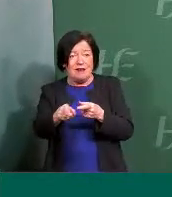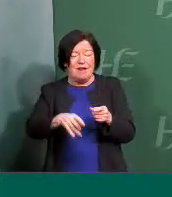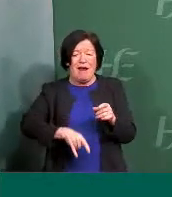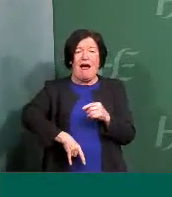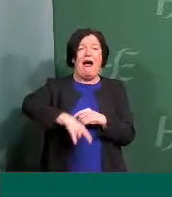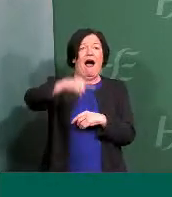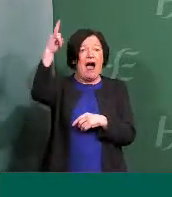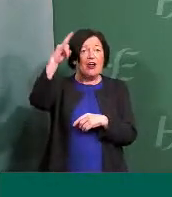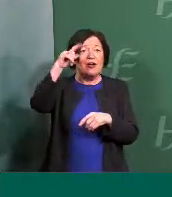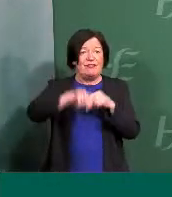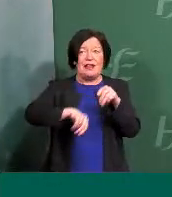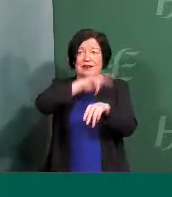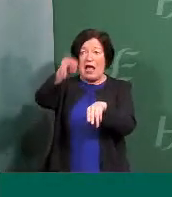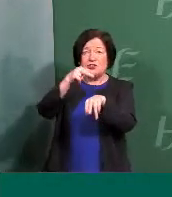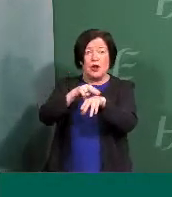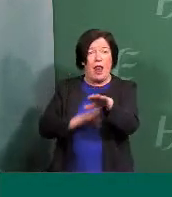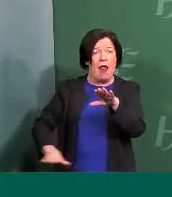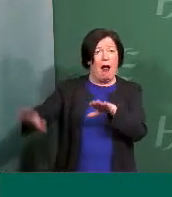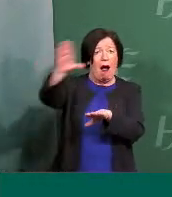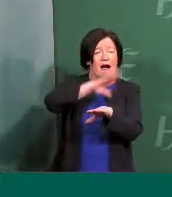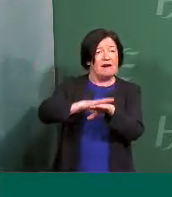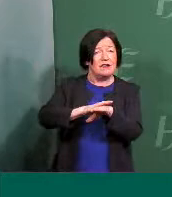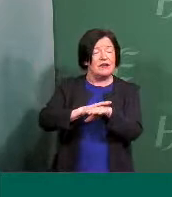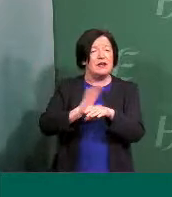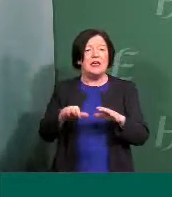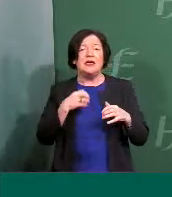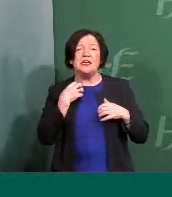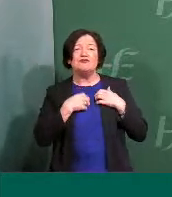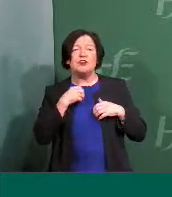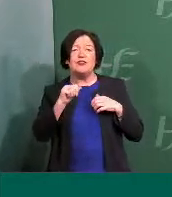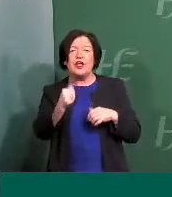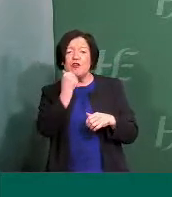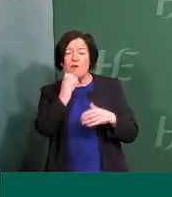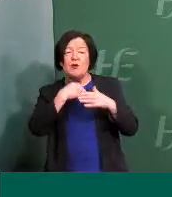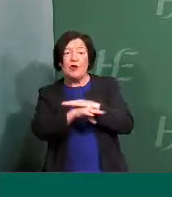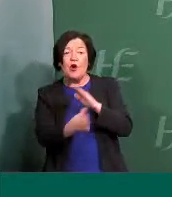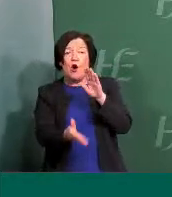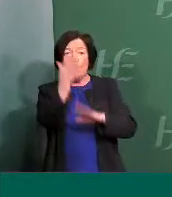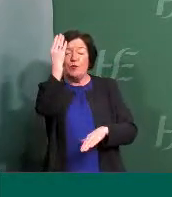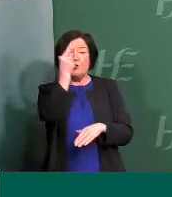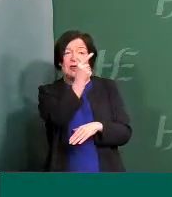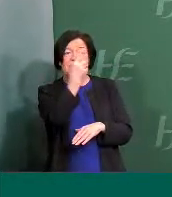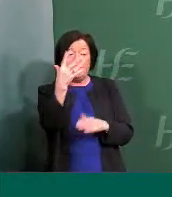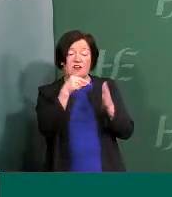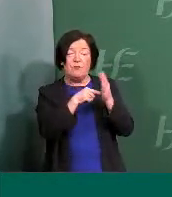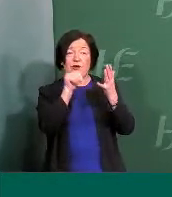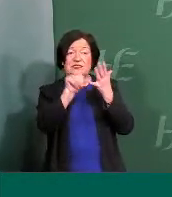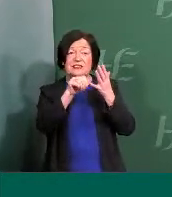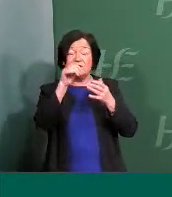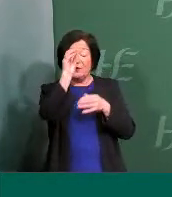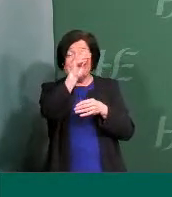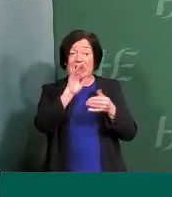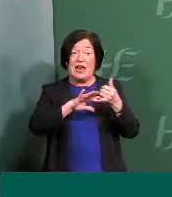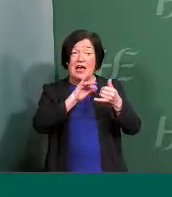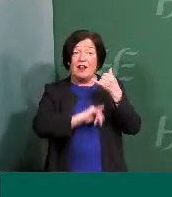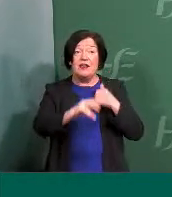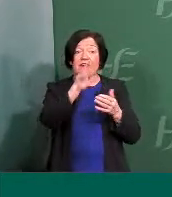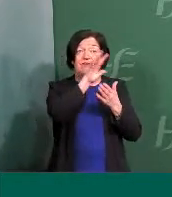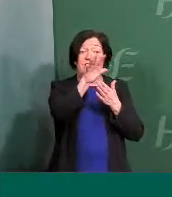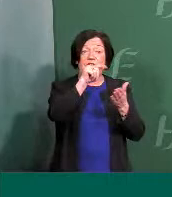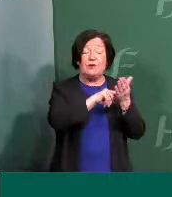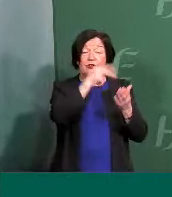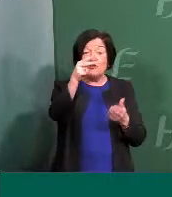significantly higher than the national average. Interesting to note, their admissions are up 25.6% on last year, but 15.3%